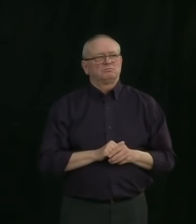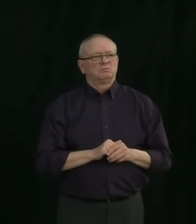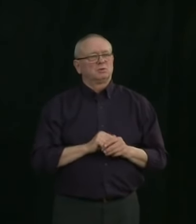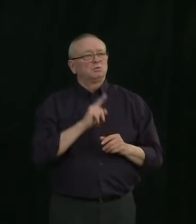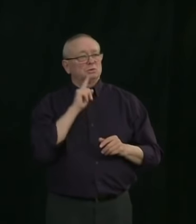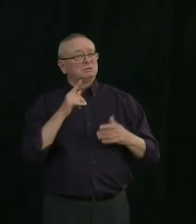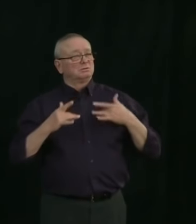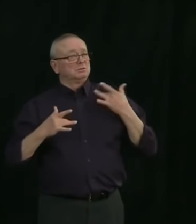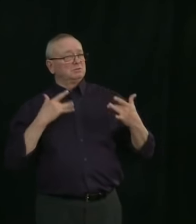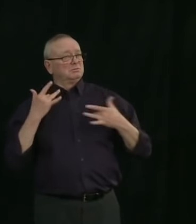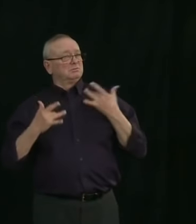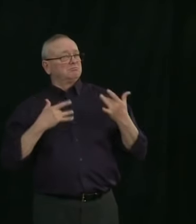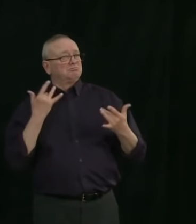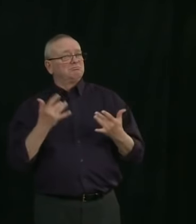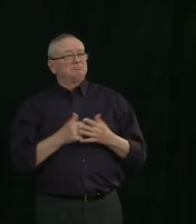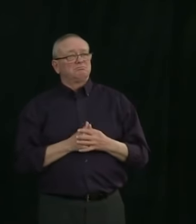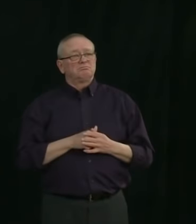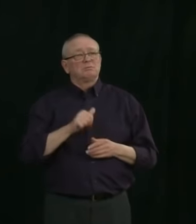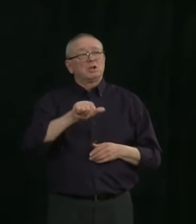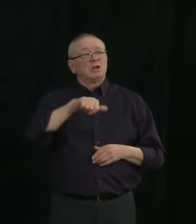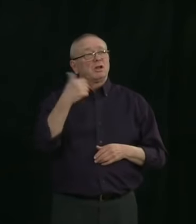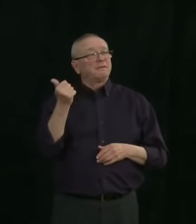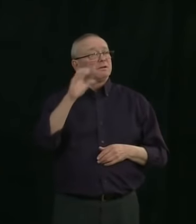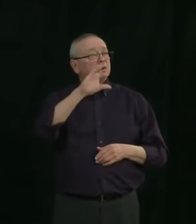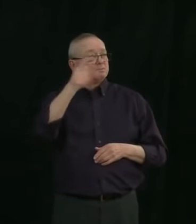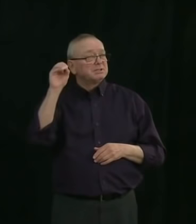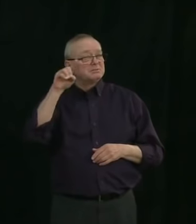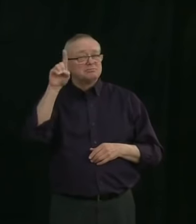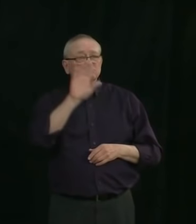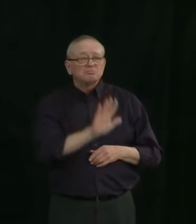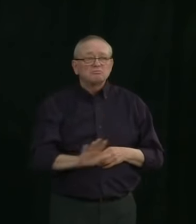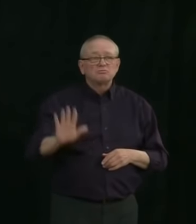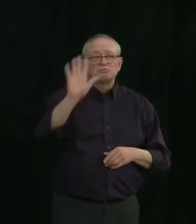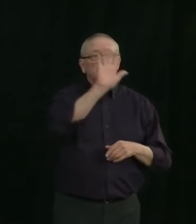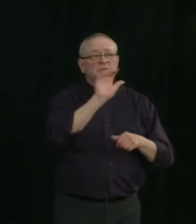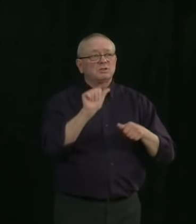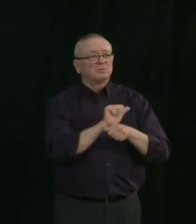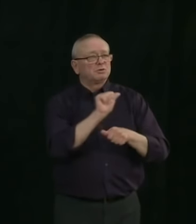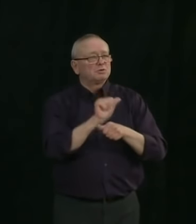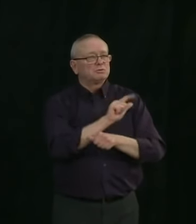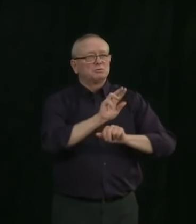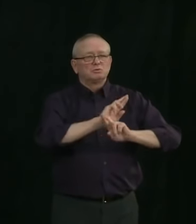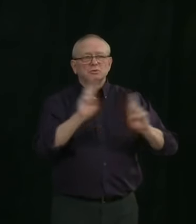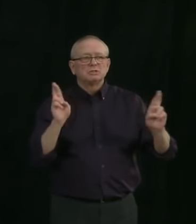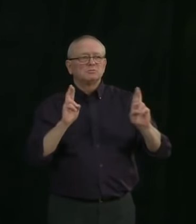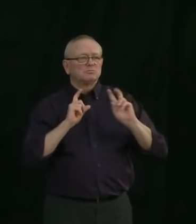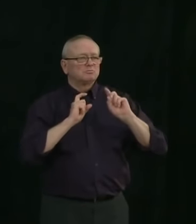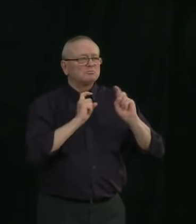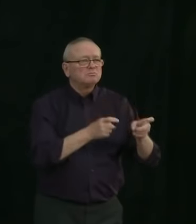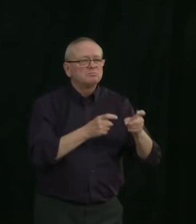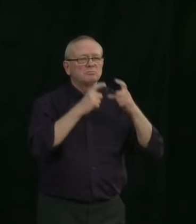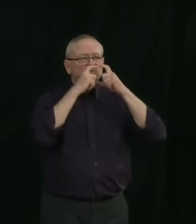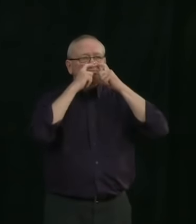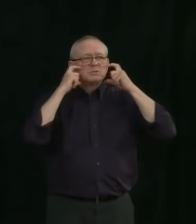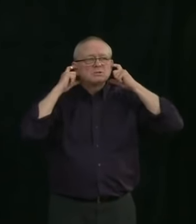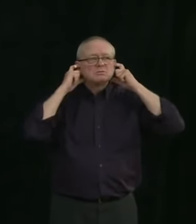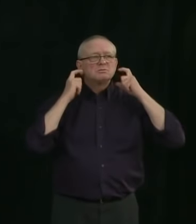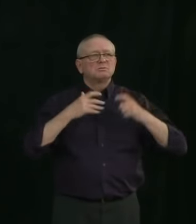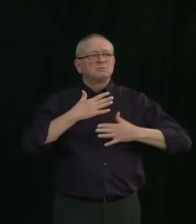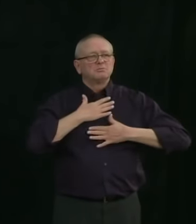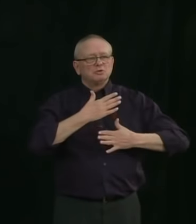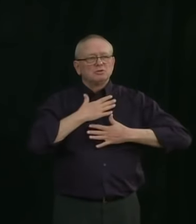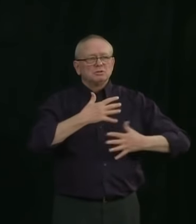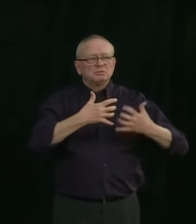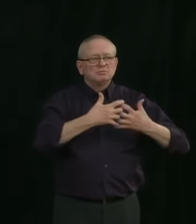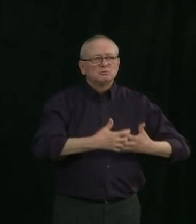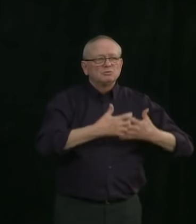province have already stepped up to offer masks, ventilators, and other supports for our healthcare system. This is the